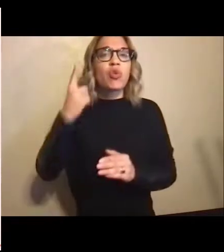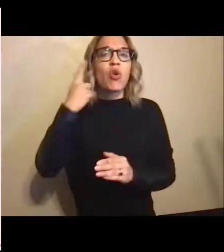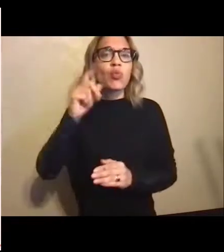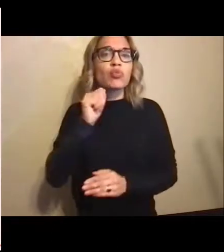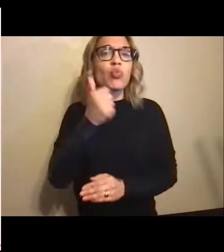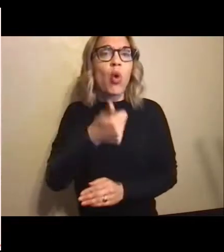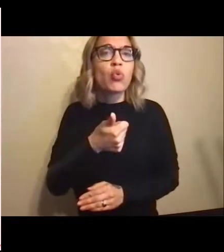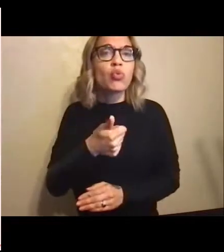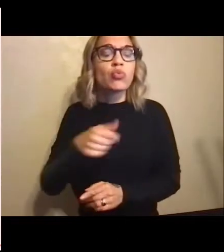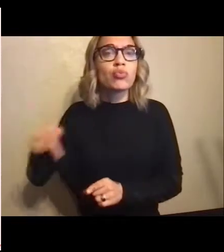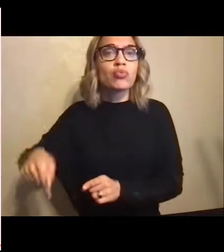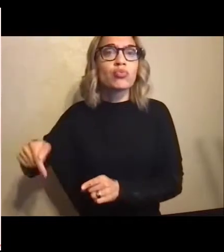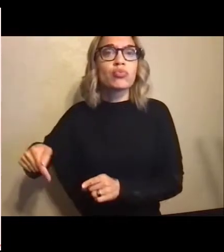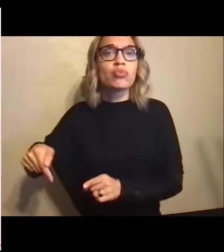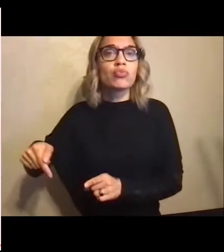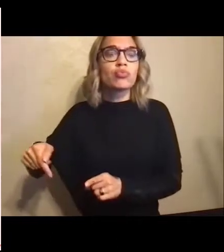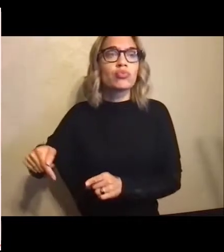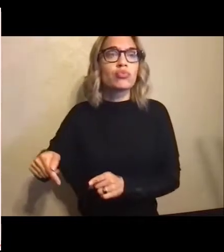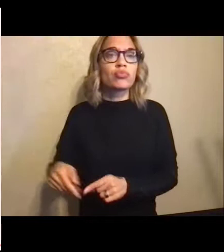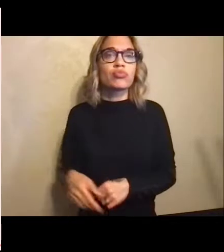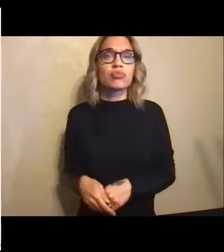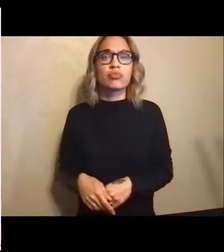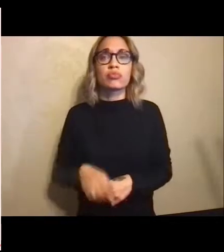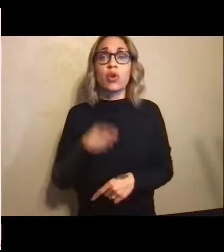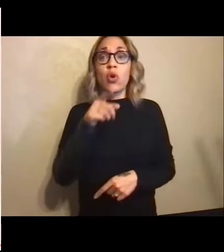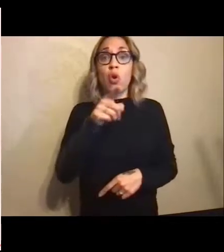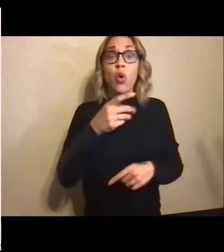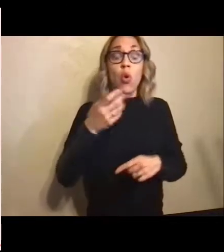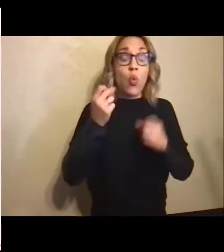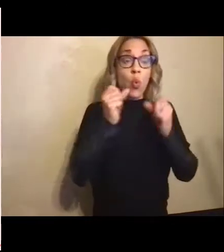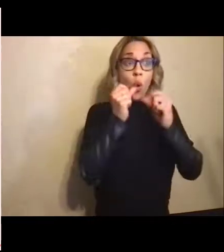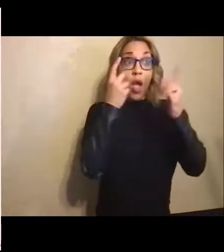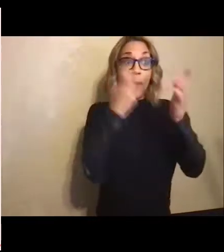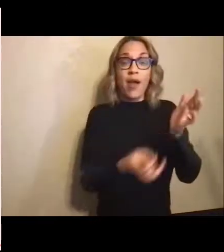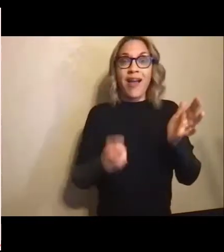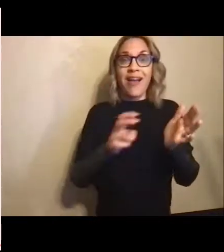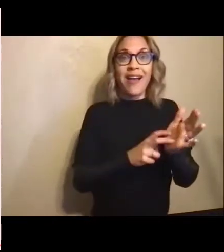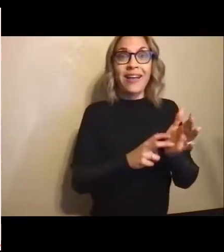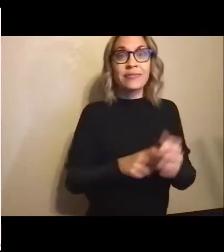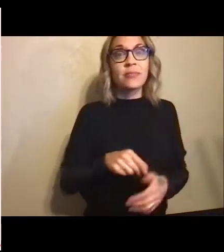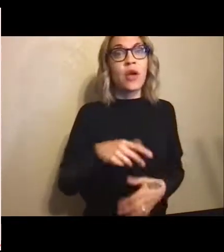going to close off the day and be ready for the next day ahead?